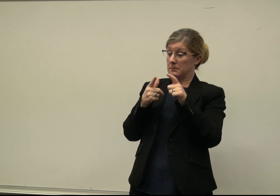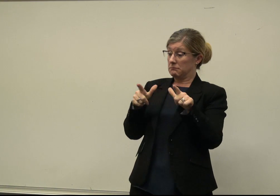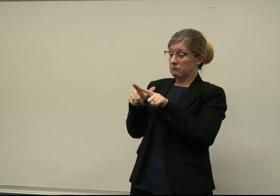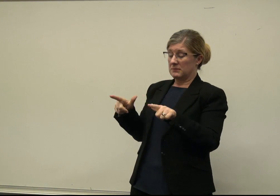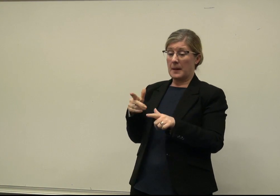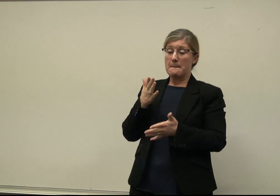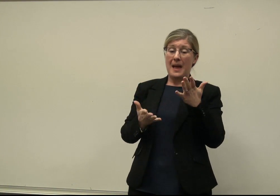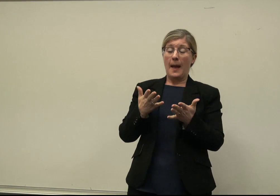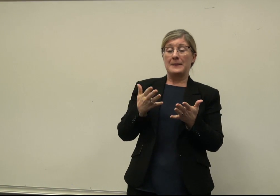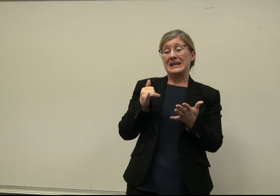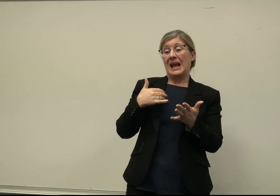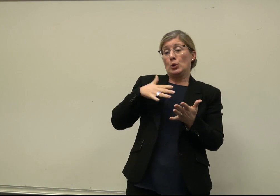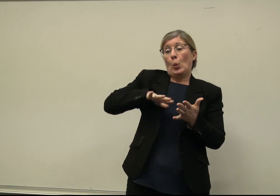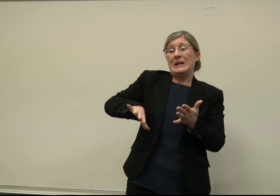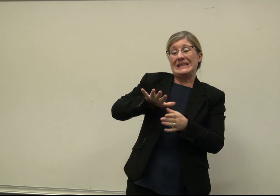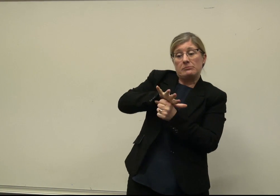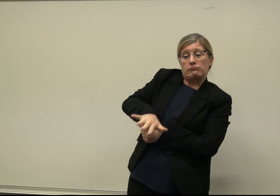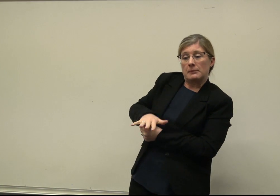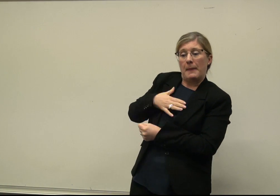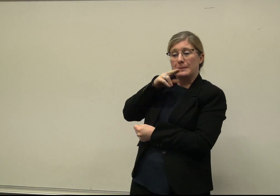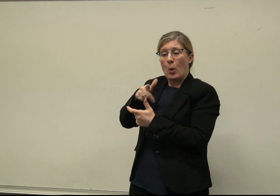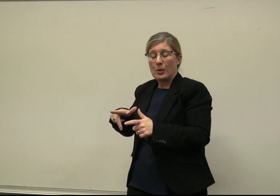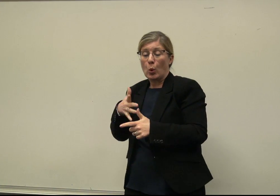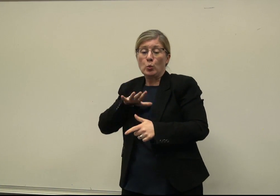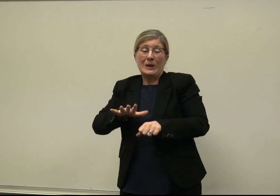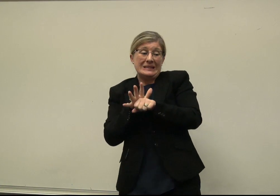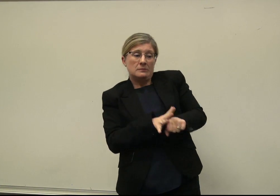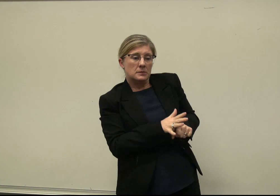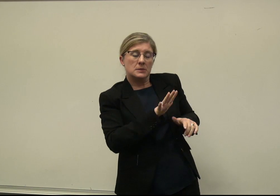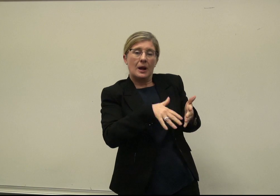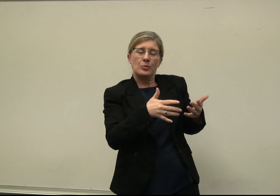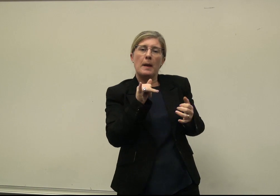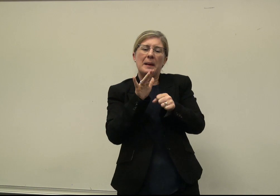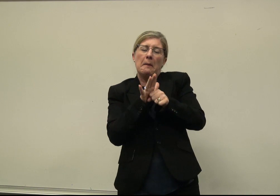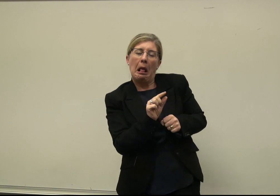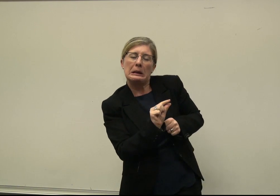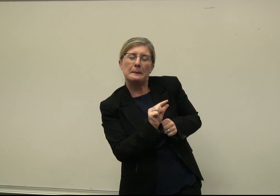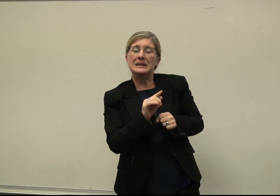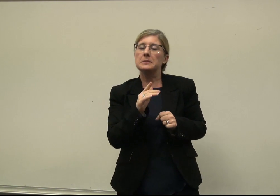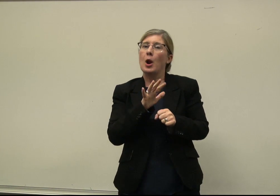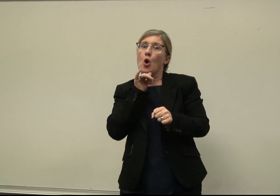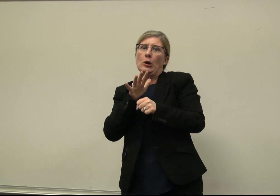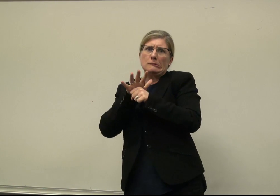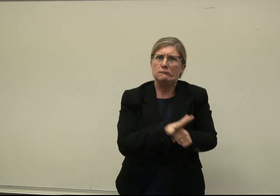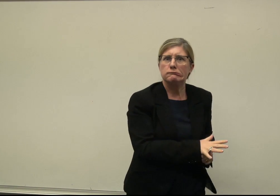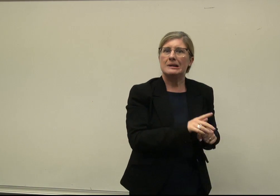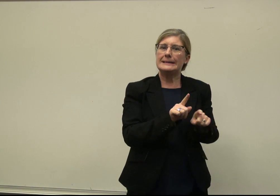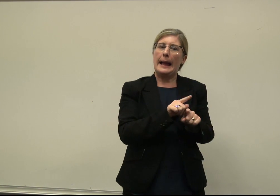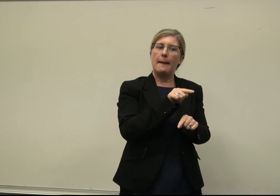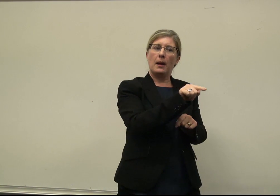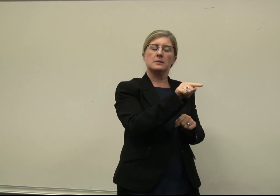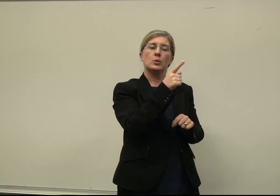spoken language, and vice versa, to the same extent as unimodal bilinguals might do. But there